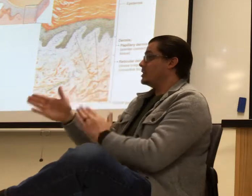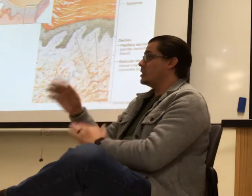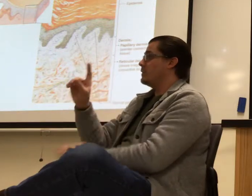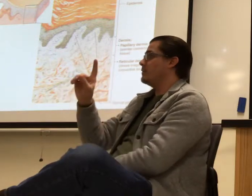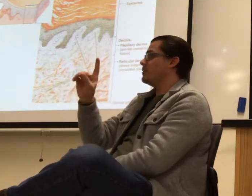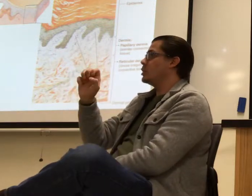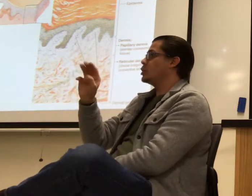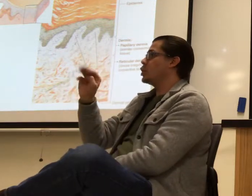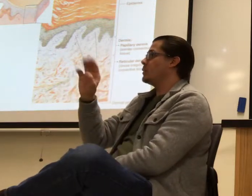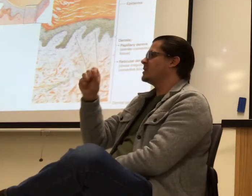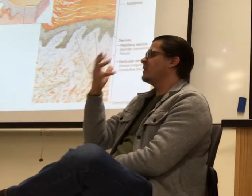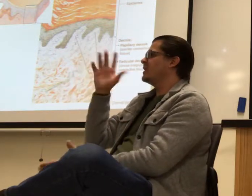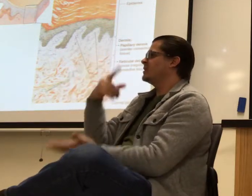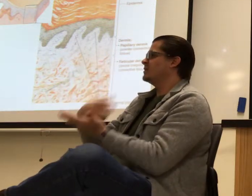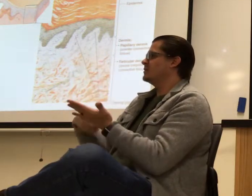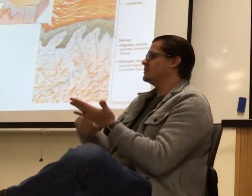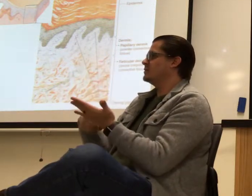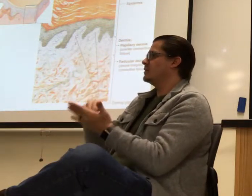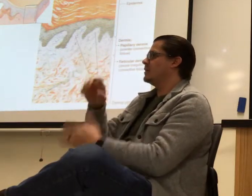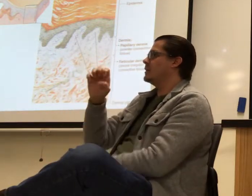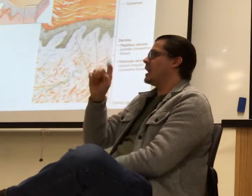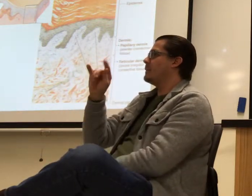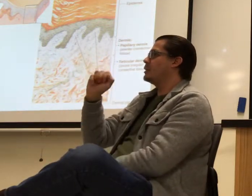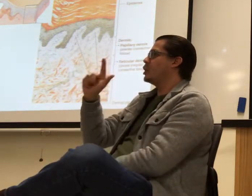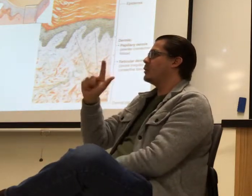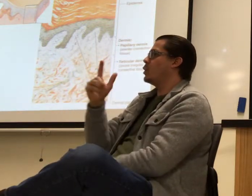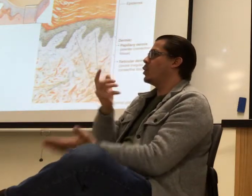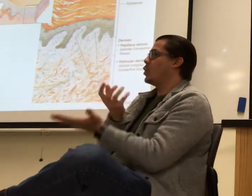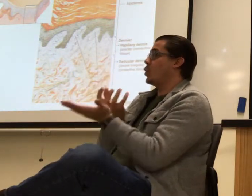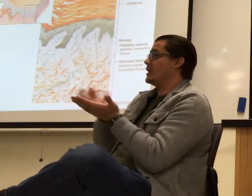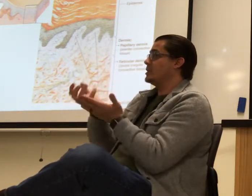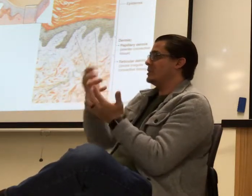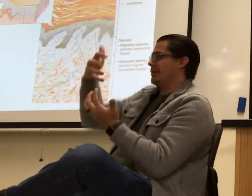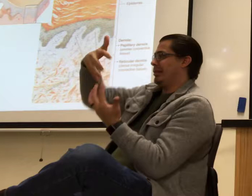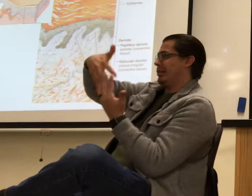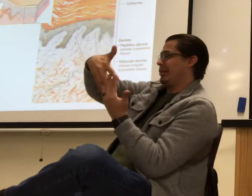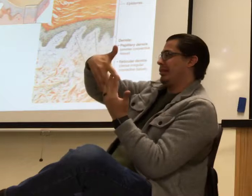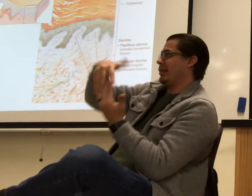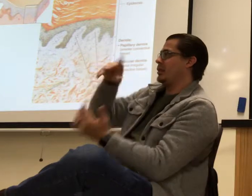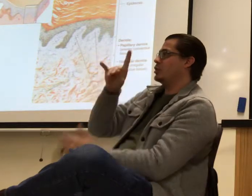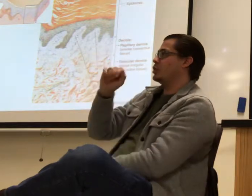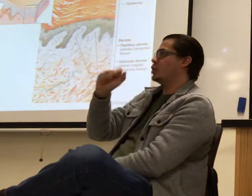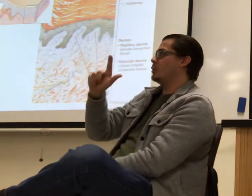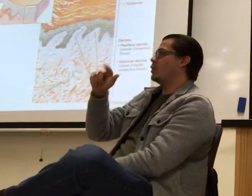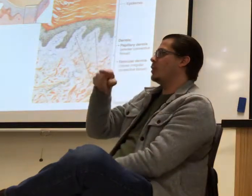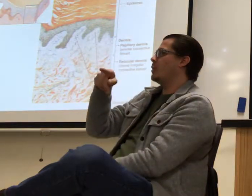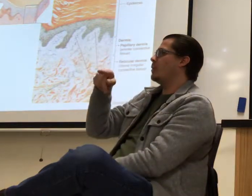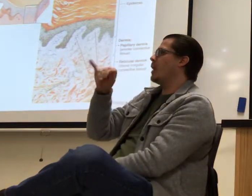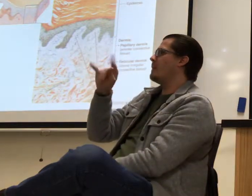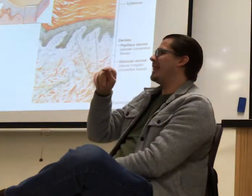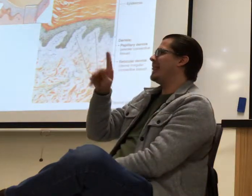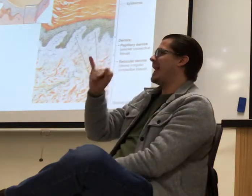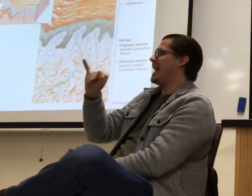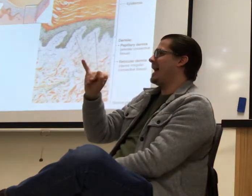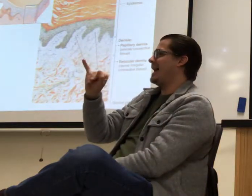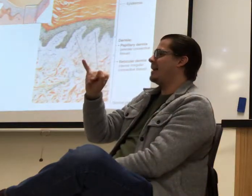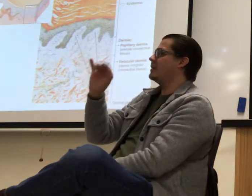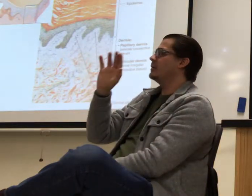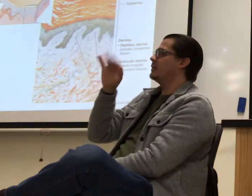already. It's the epidermal ridges and the dermal papillae. Actually, there's a name for that